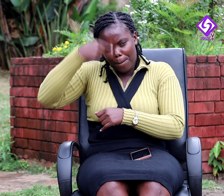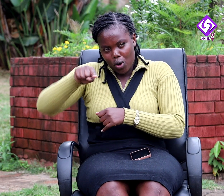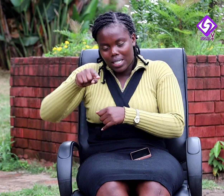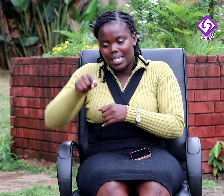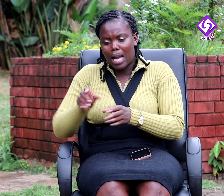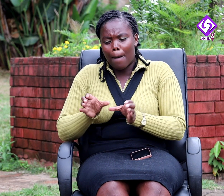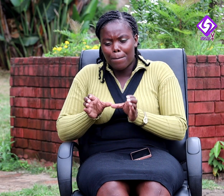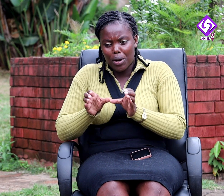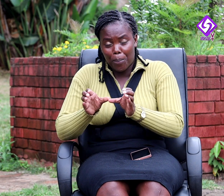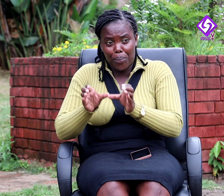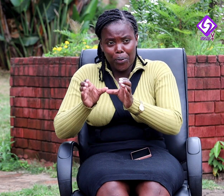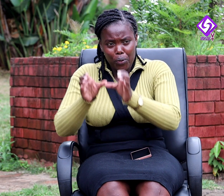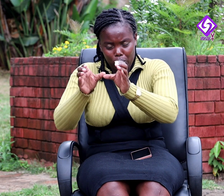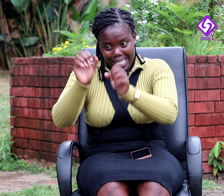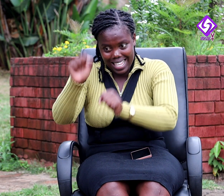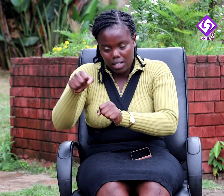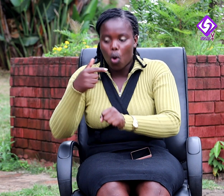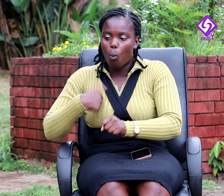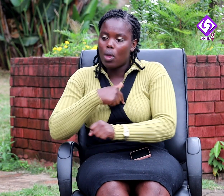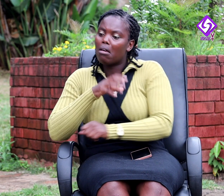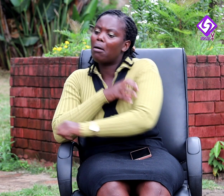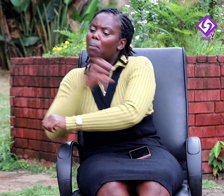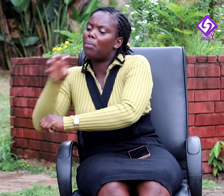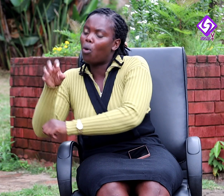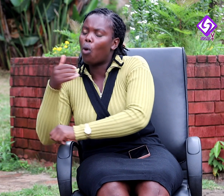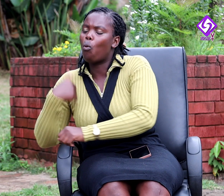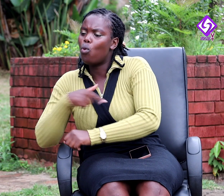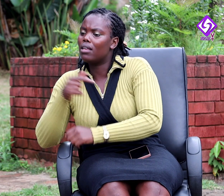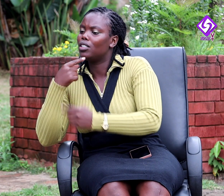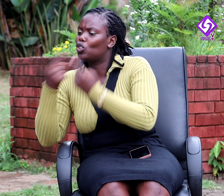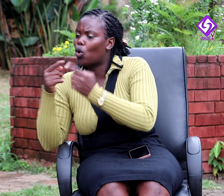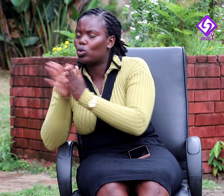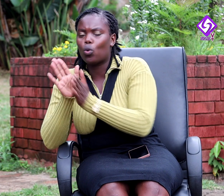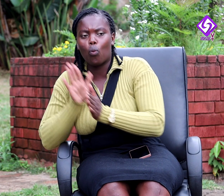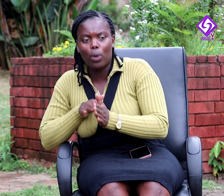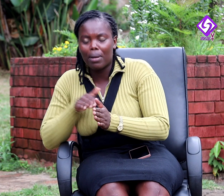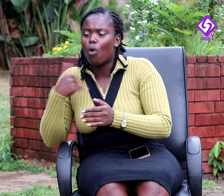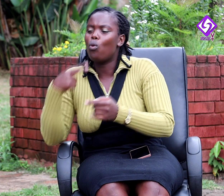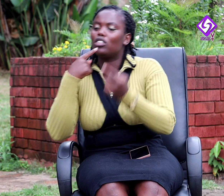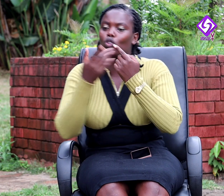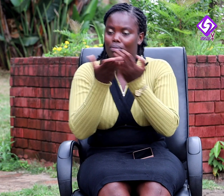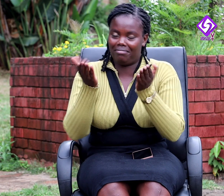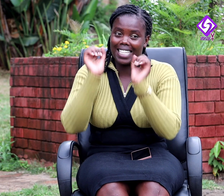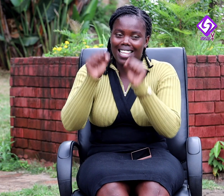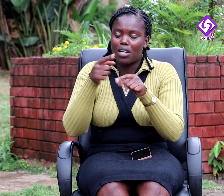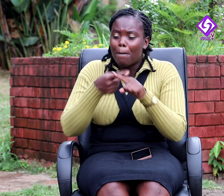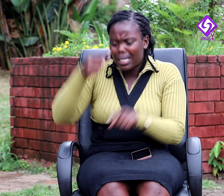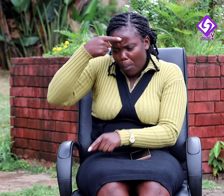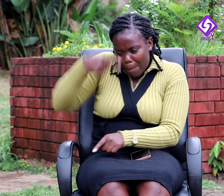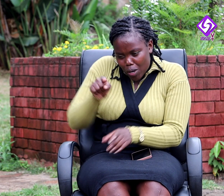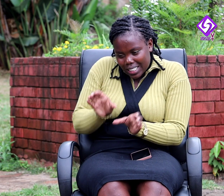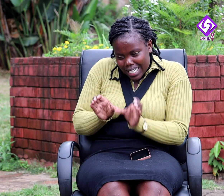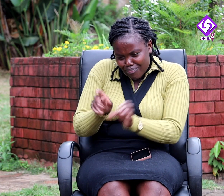gap. And these policies will really assist us to empower and talk about women and